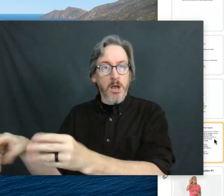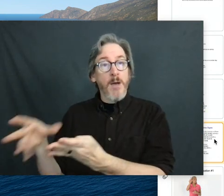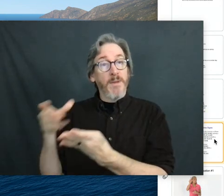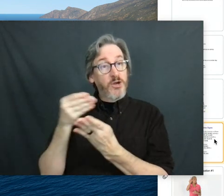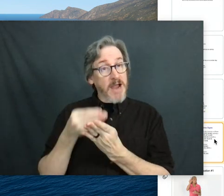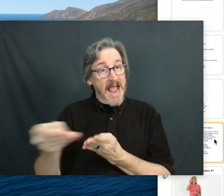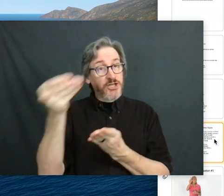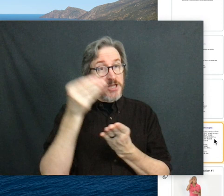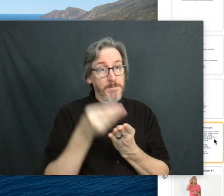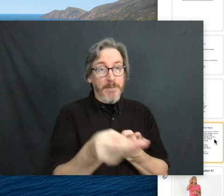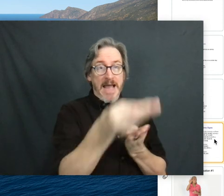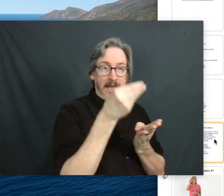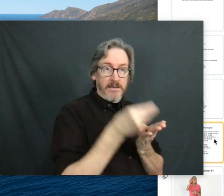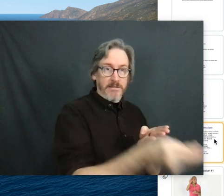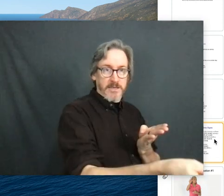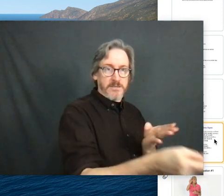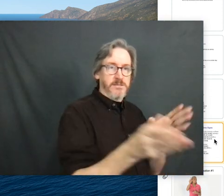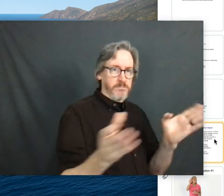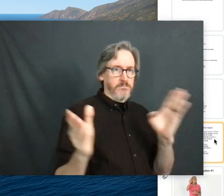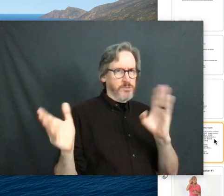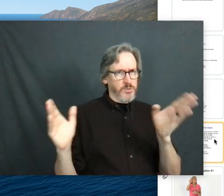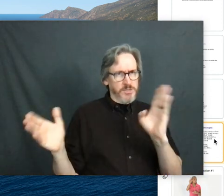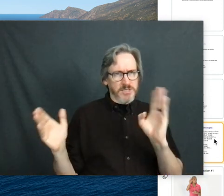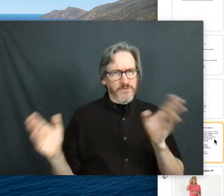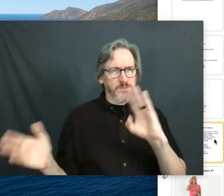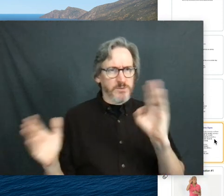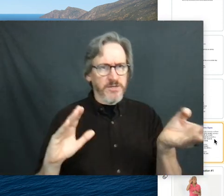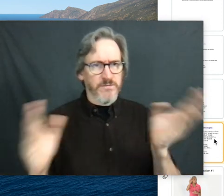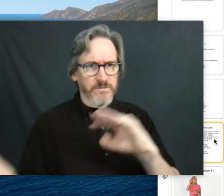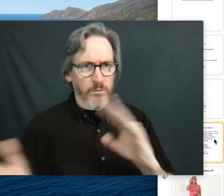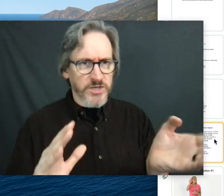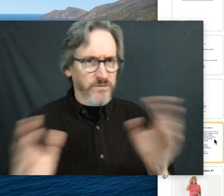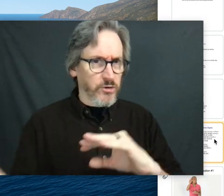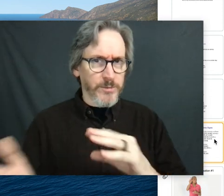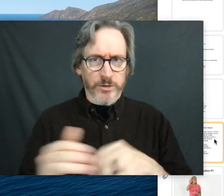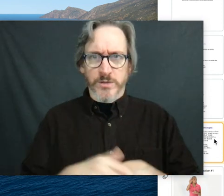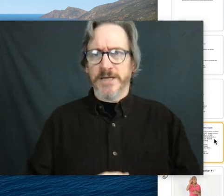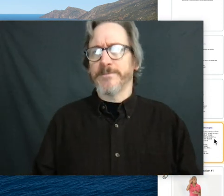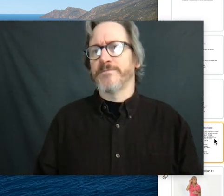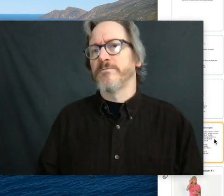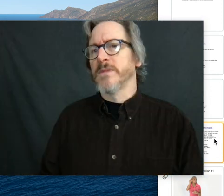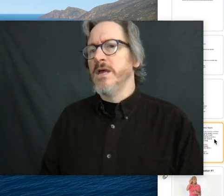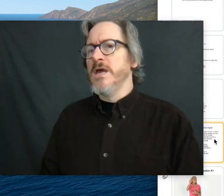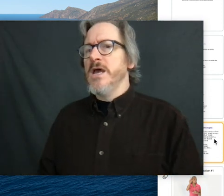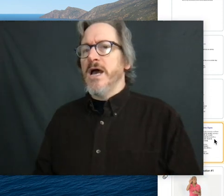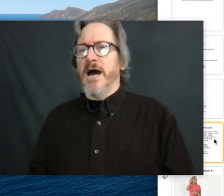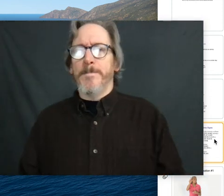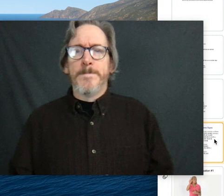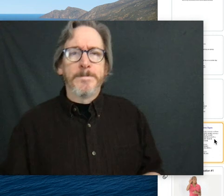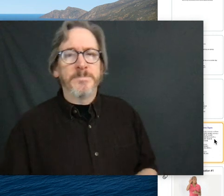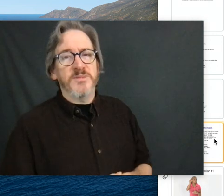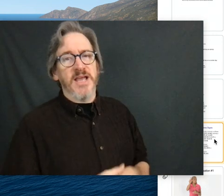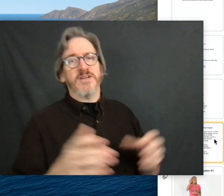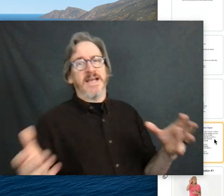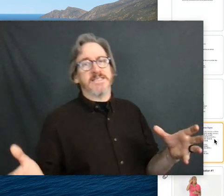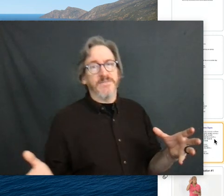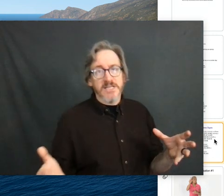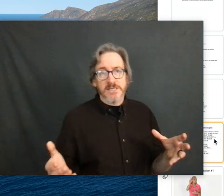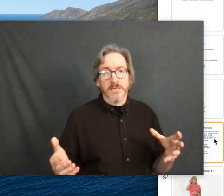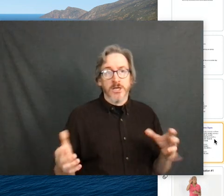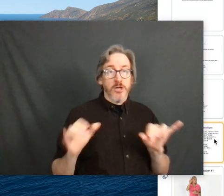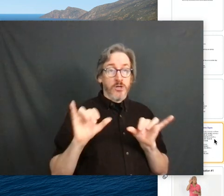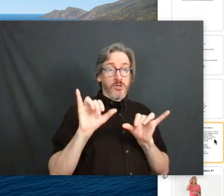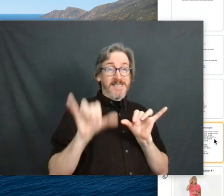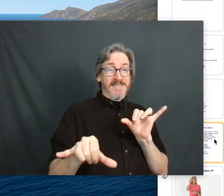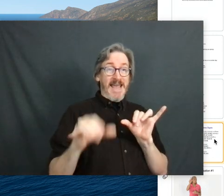store, but you're actually buying things. So there's a difference between which verb you're using. The everyday